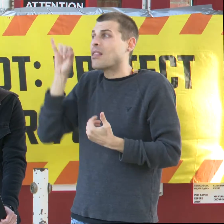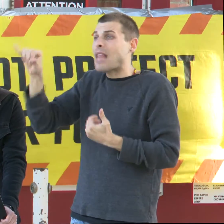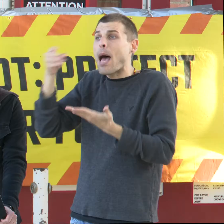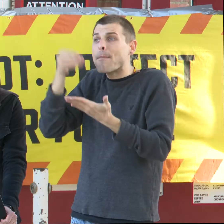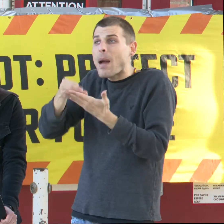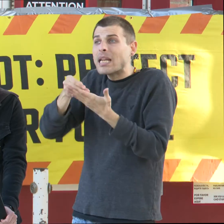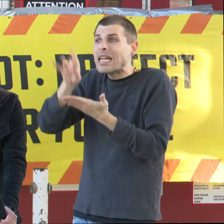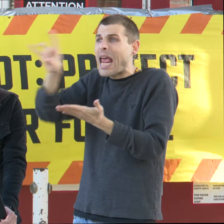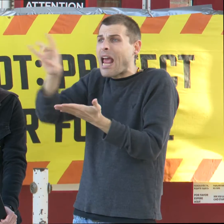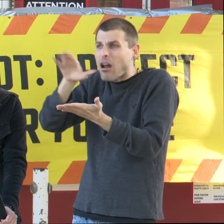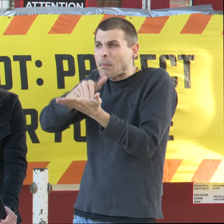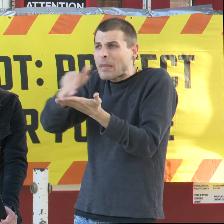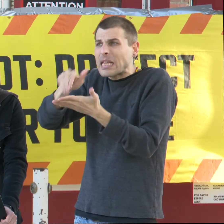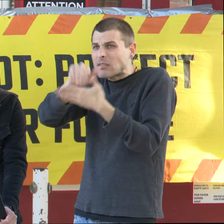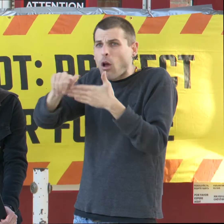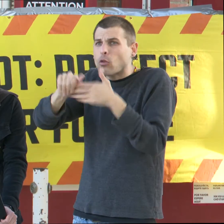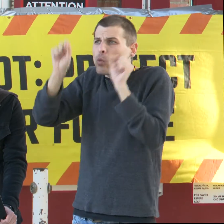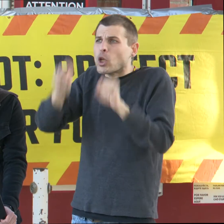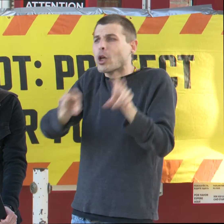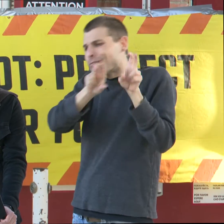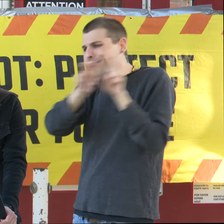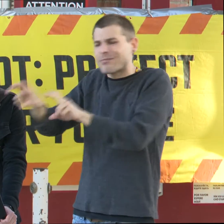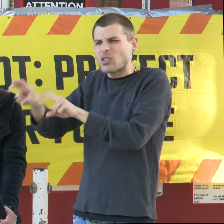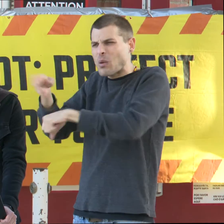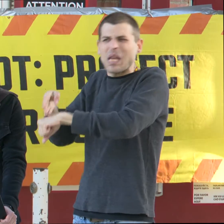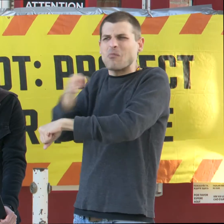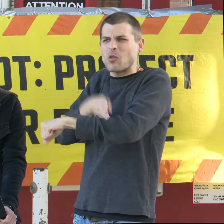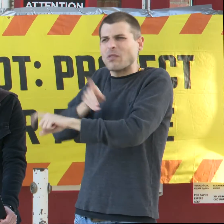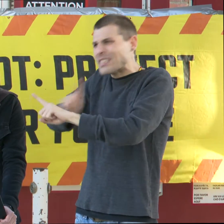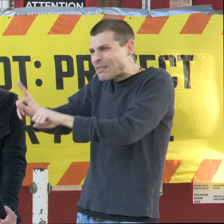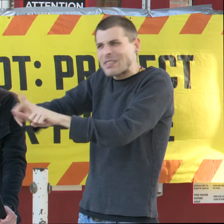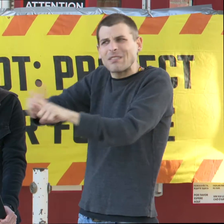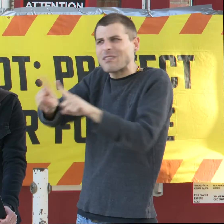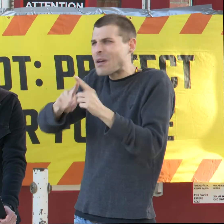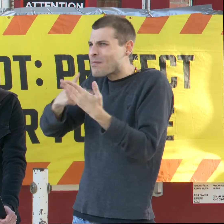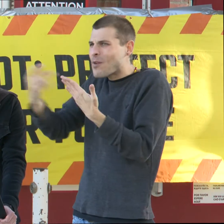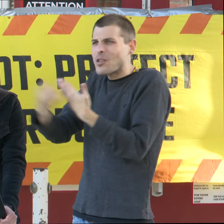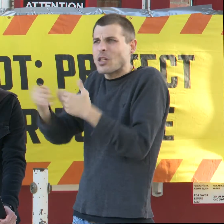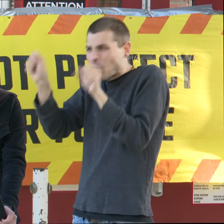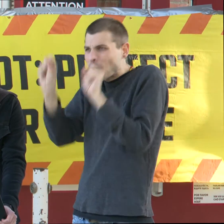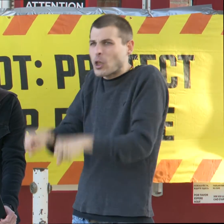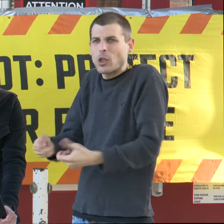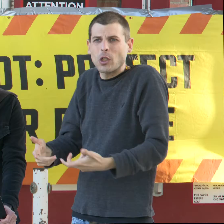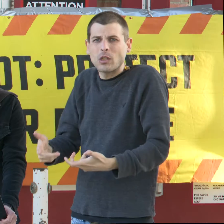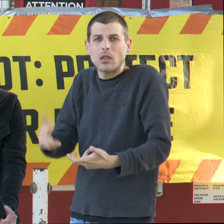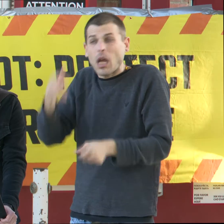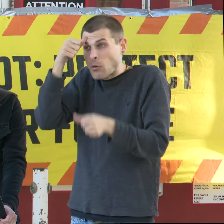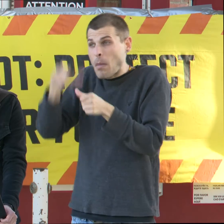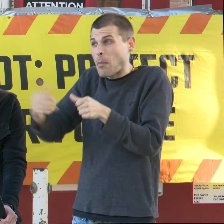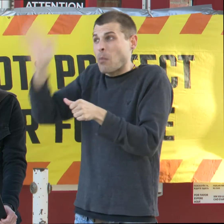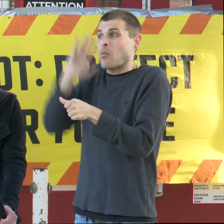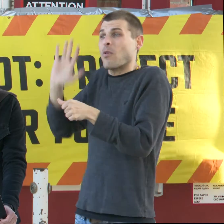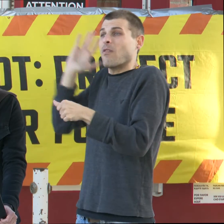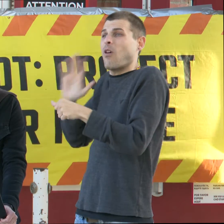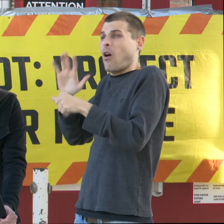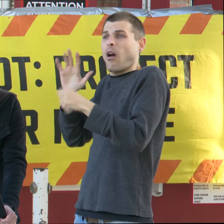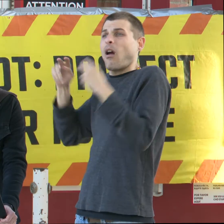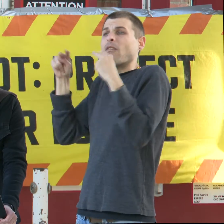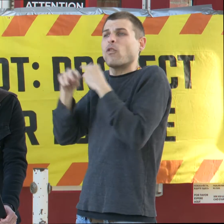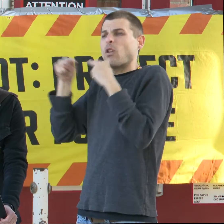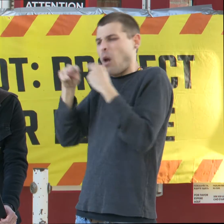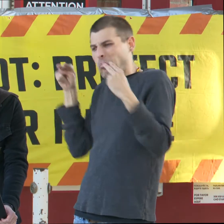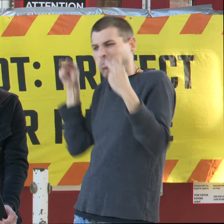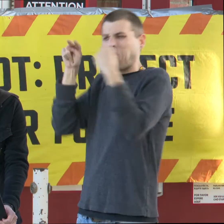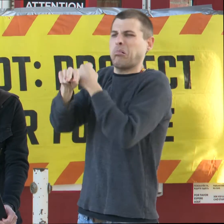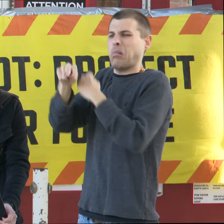that currently exist. We also can't support a project that is grounded in a history that tore up a vibrant community and promises to shit back together. We